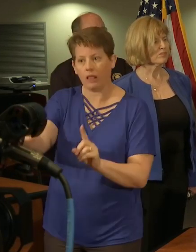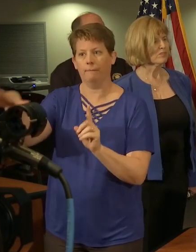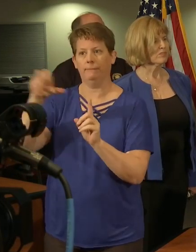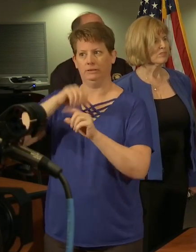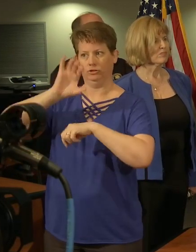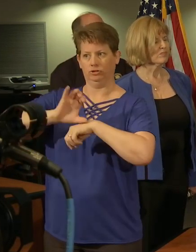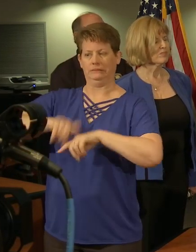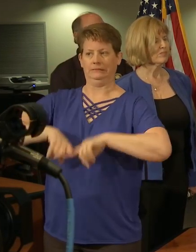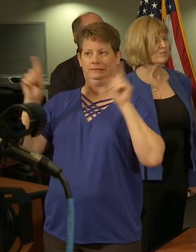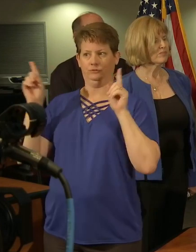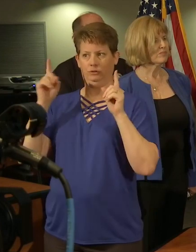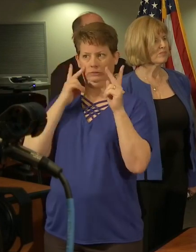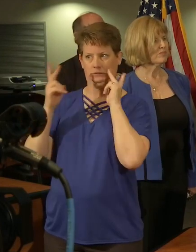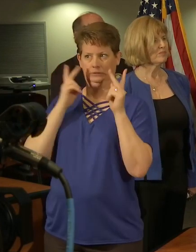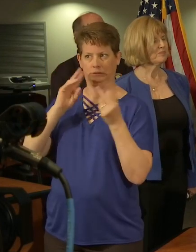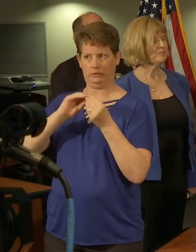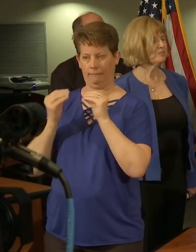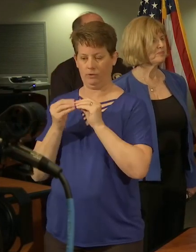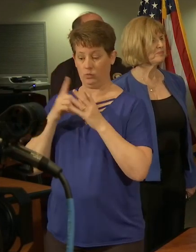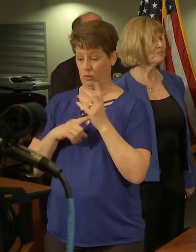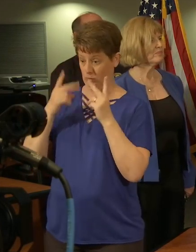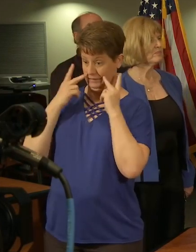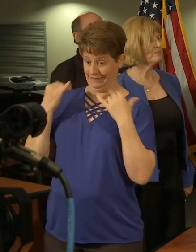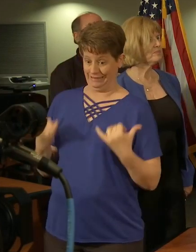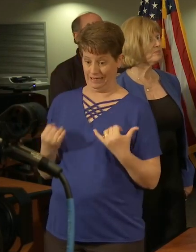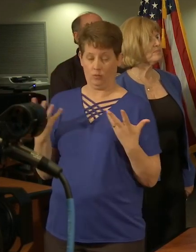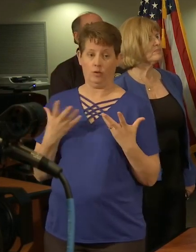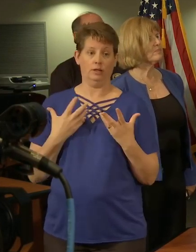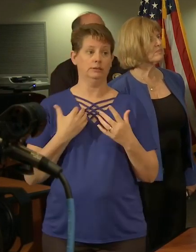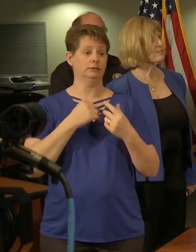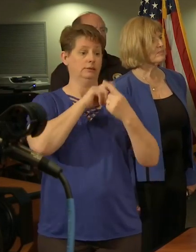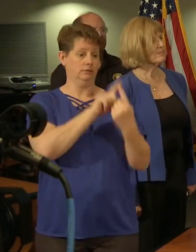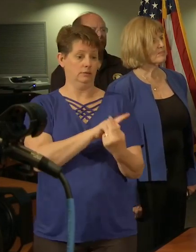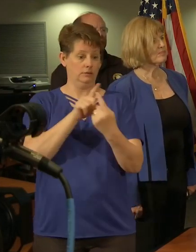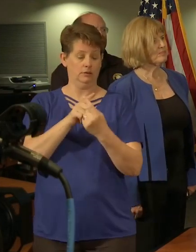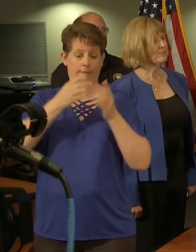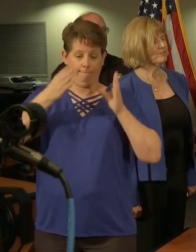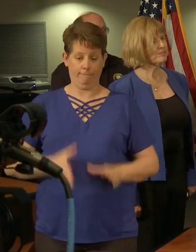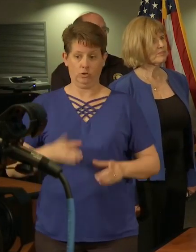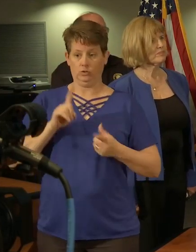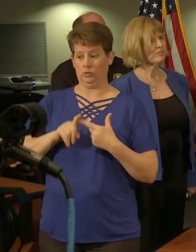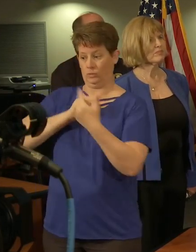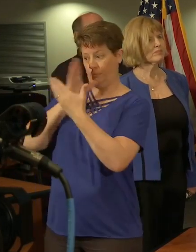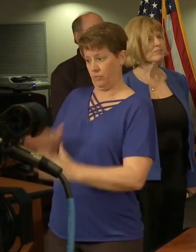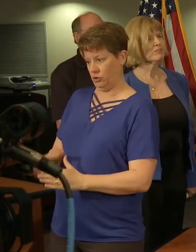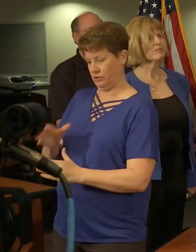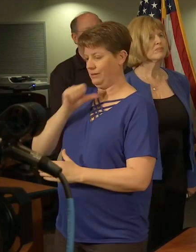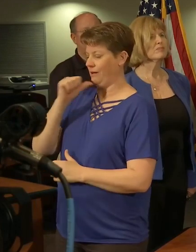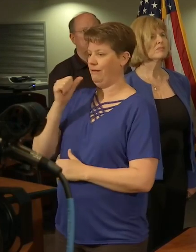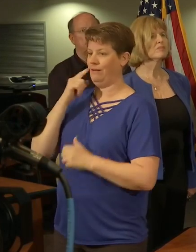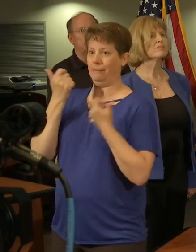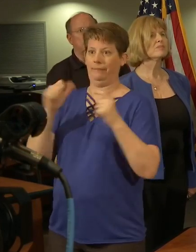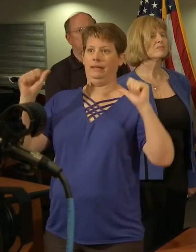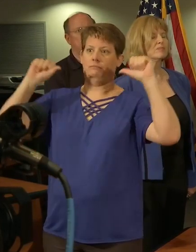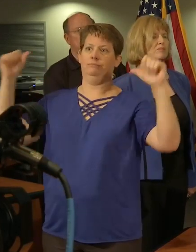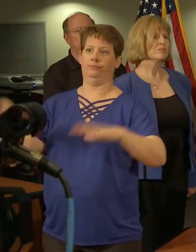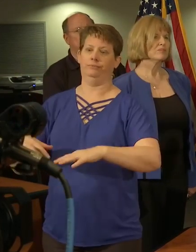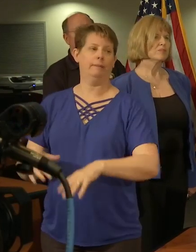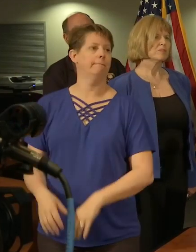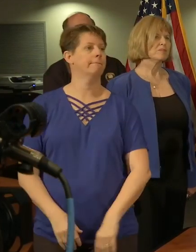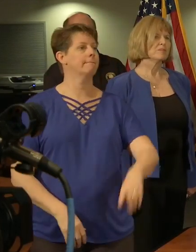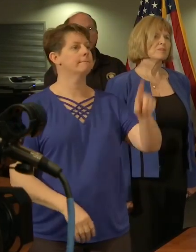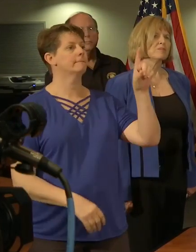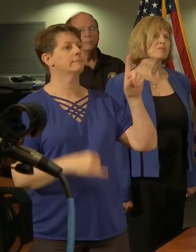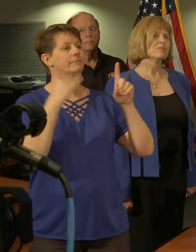church. So we know that what we're seeing is person-to-person transmission and not a common source exposure. Dr. Bell, if someone had close